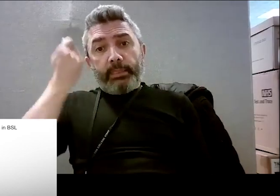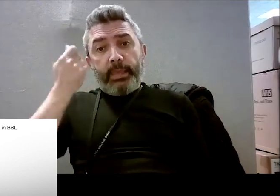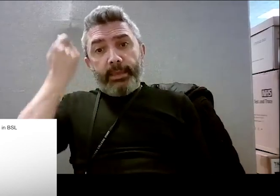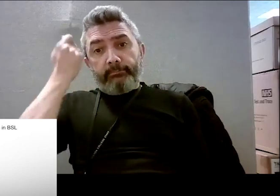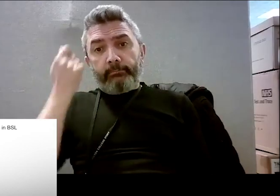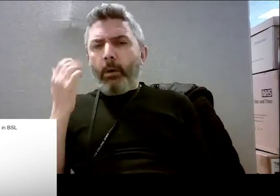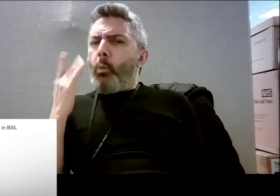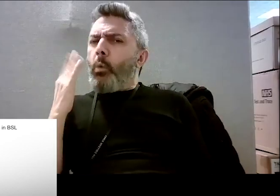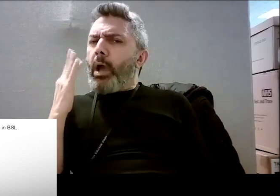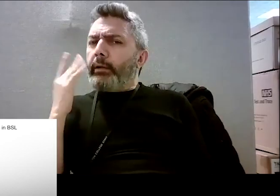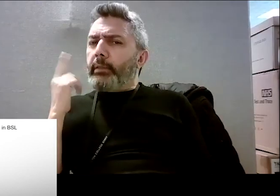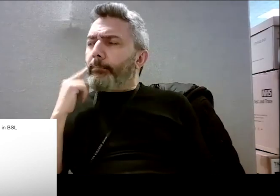Your birthday when?